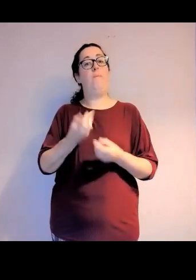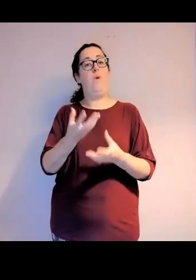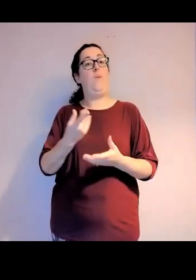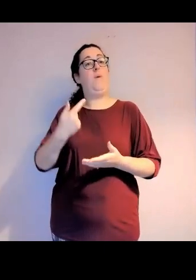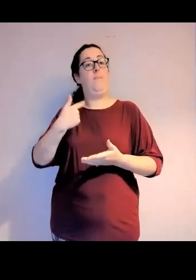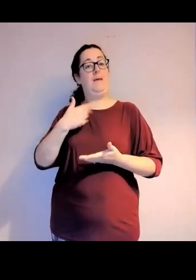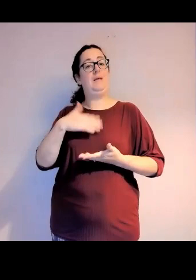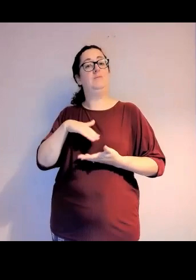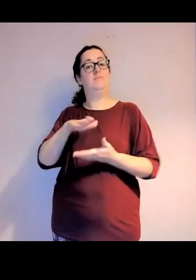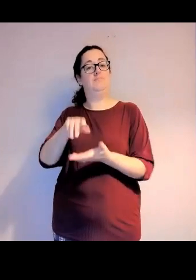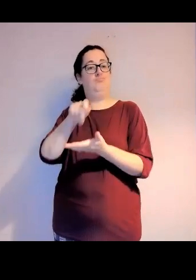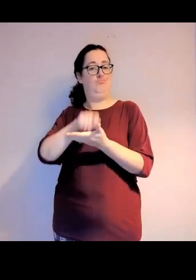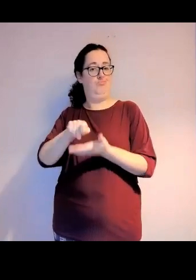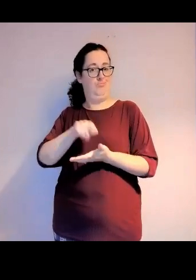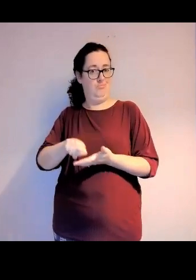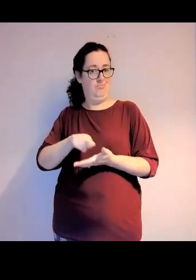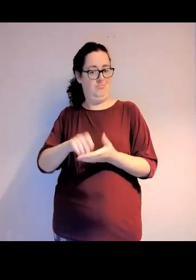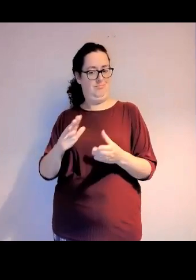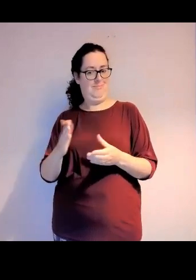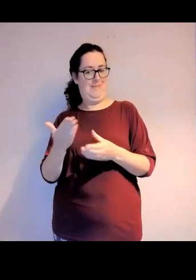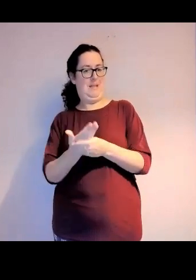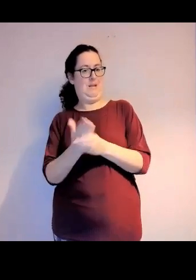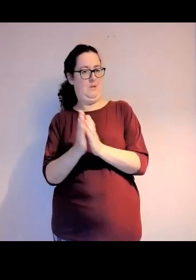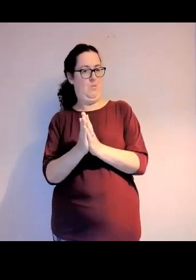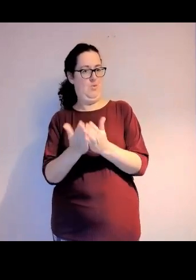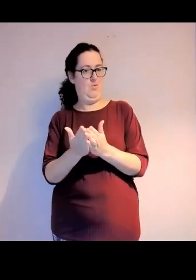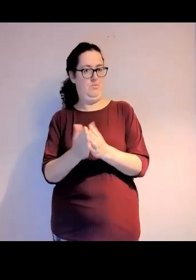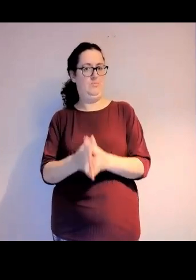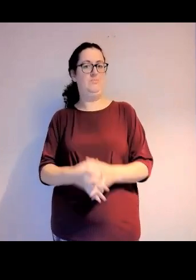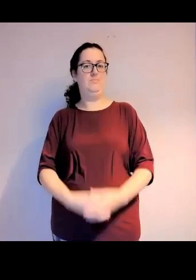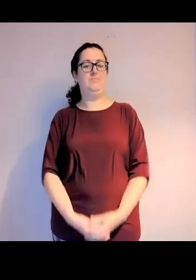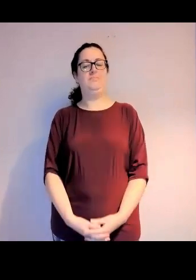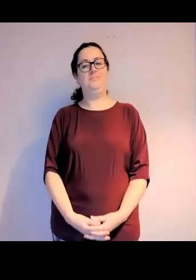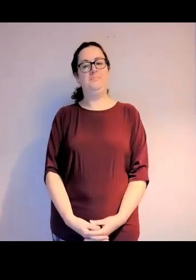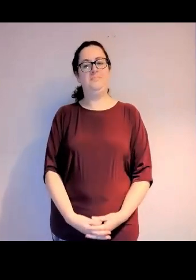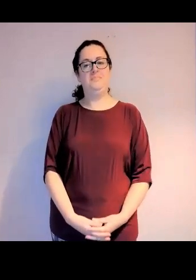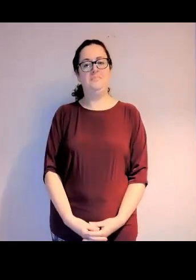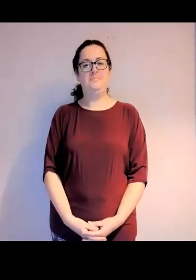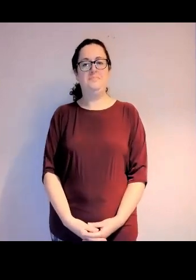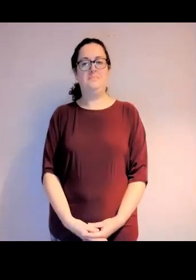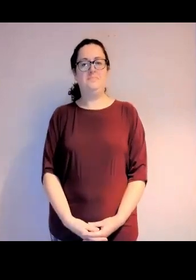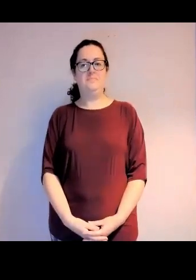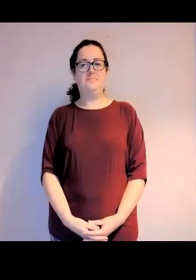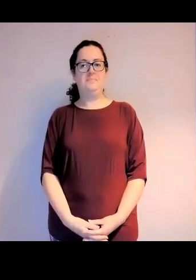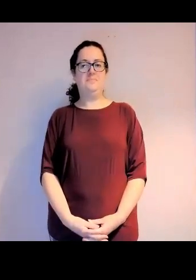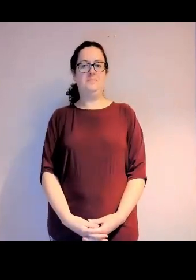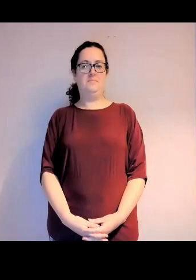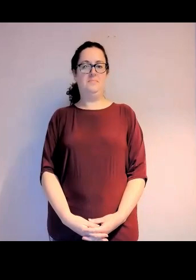I've written that's in the anthology.